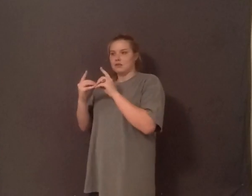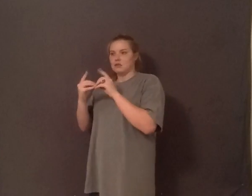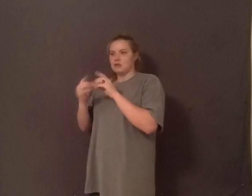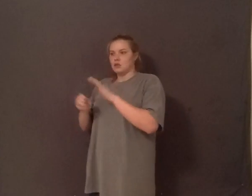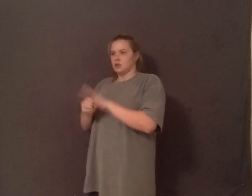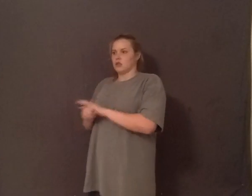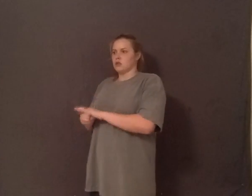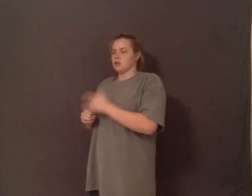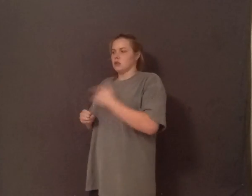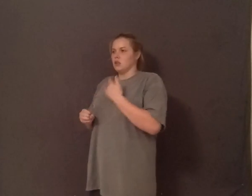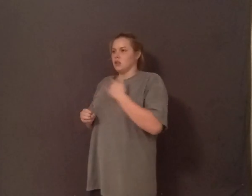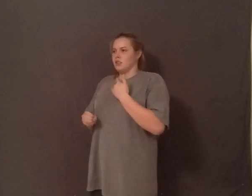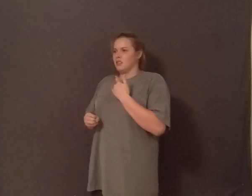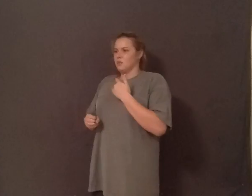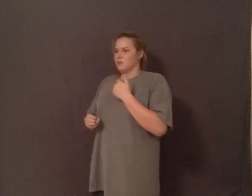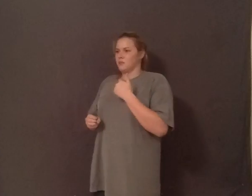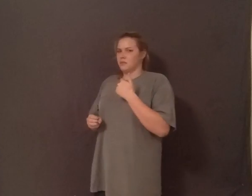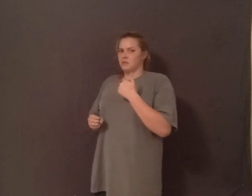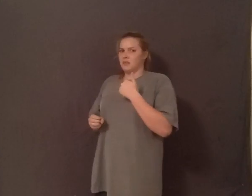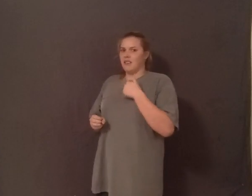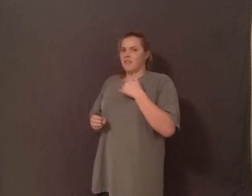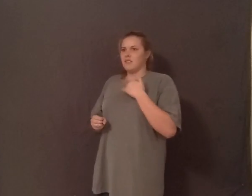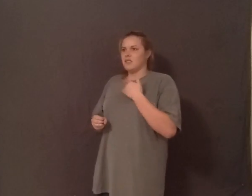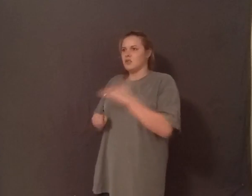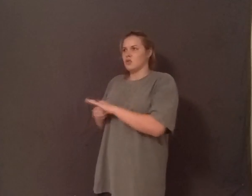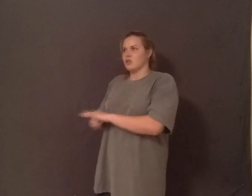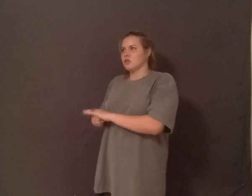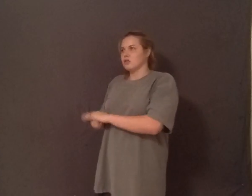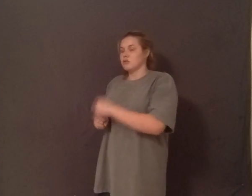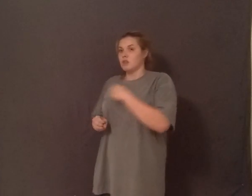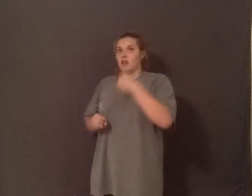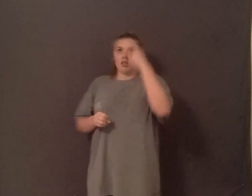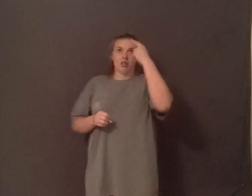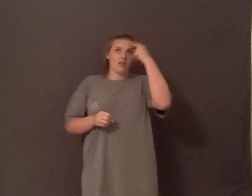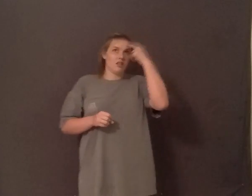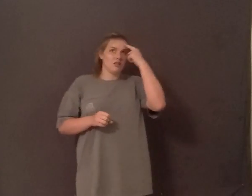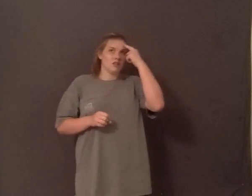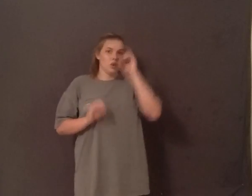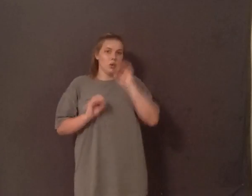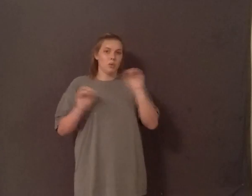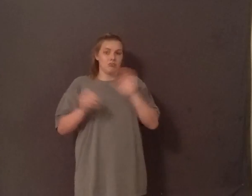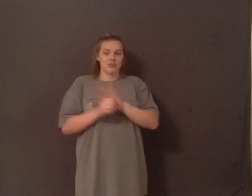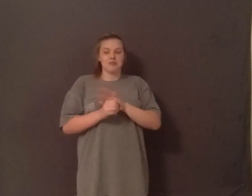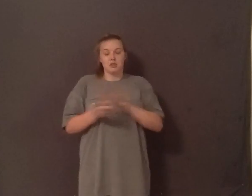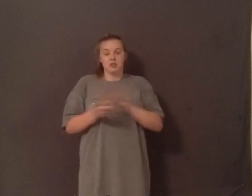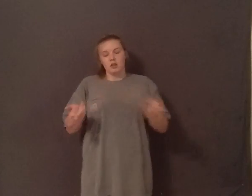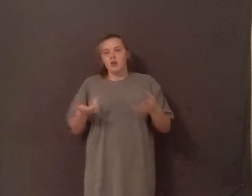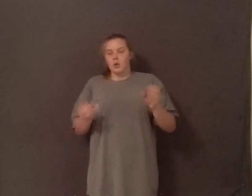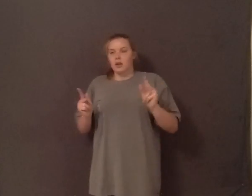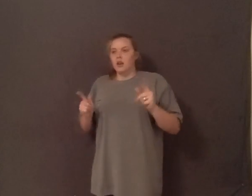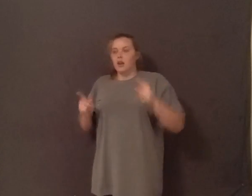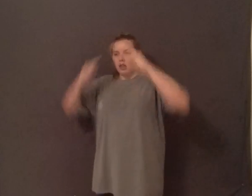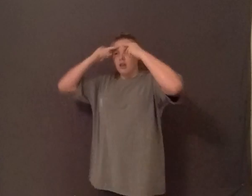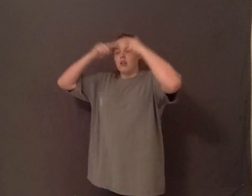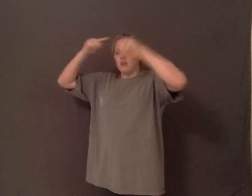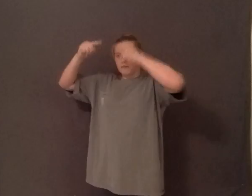creating my stress? Well, when I think about it, I feel stressed. When I don't think about it, I don't. So it's thoughts. What thought am I telling? Well, what outcome do I think would be best?